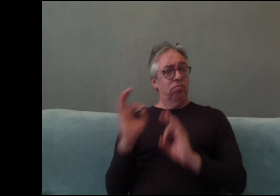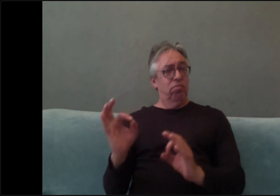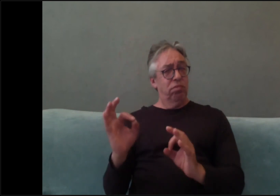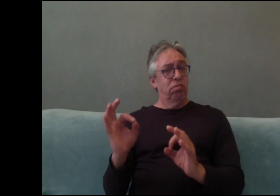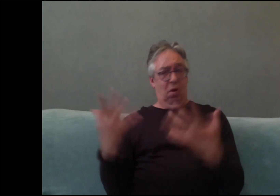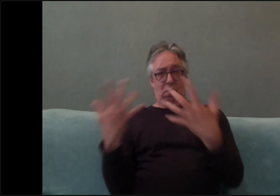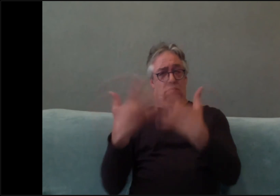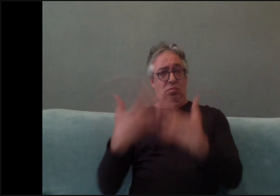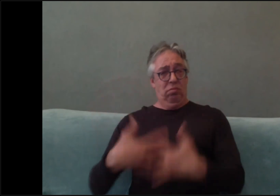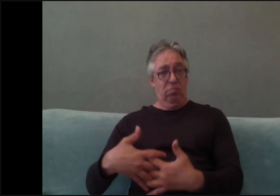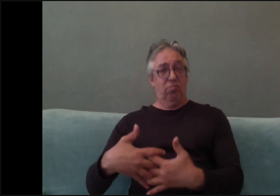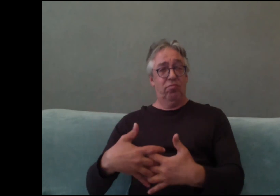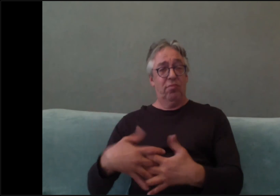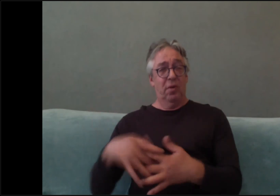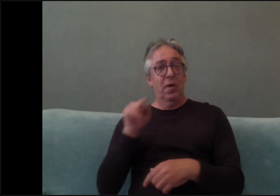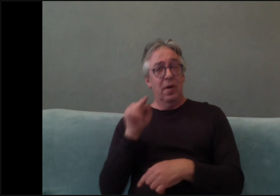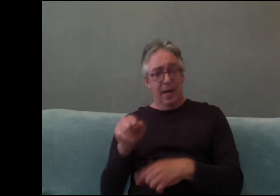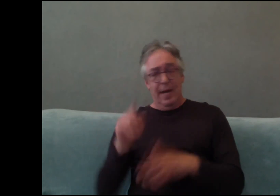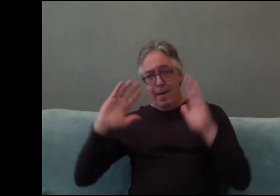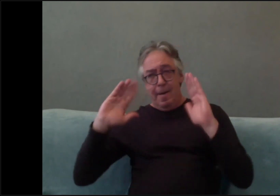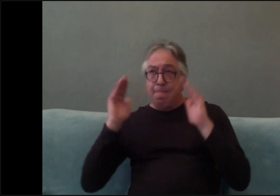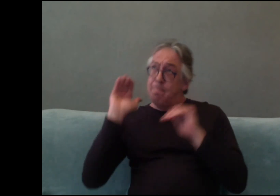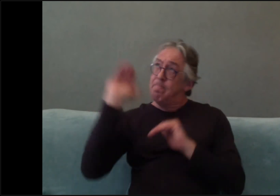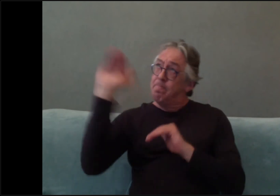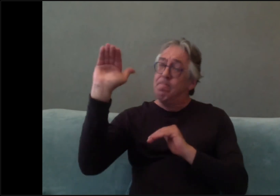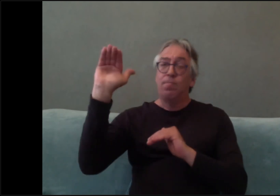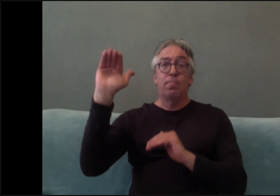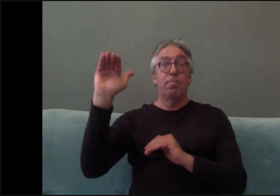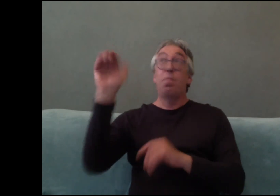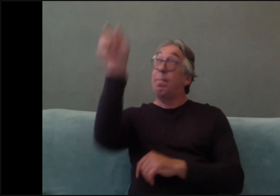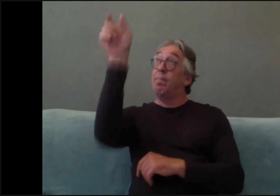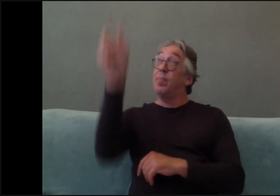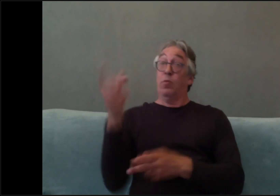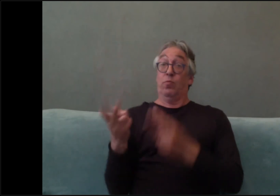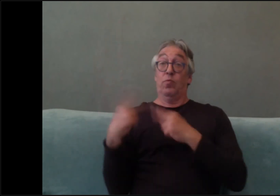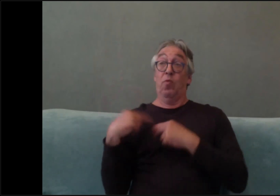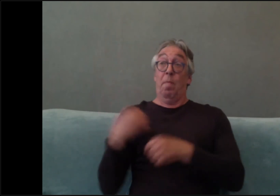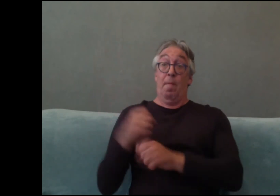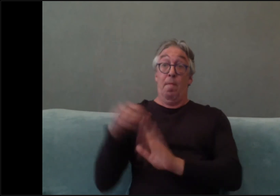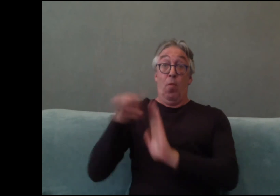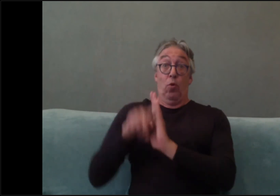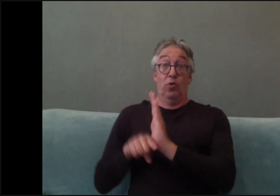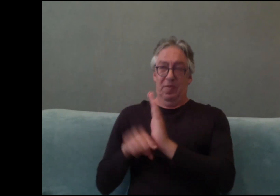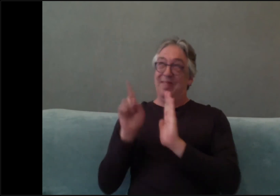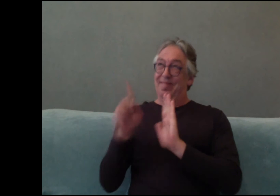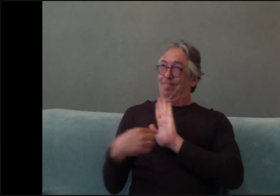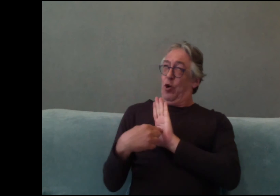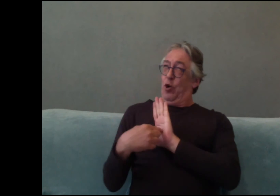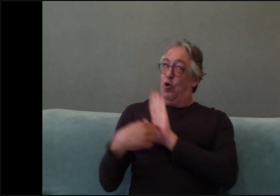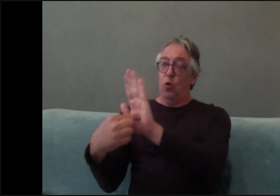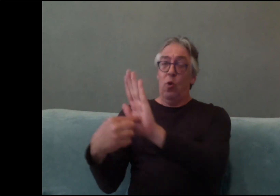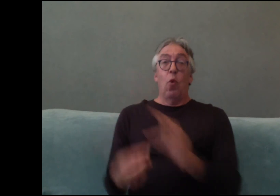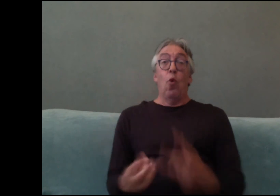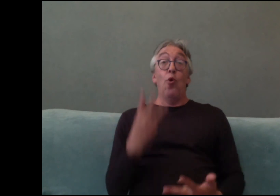attention of policymakers on the interrelatedness of 3 mutually reinforcing strands: adequate income